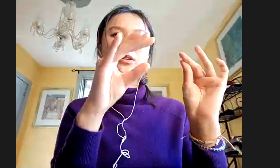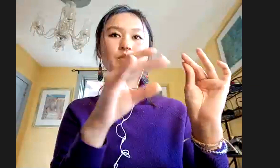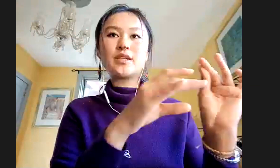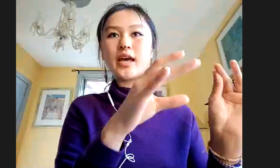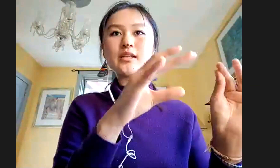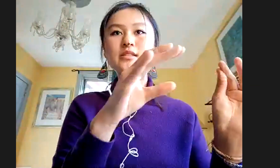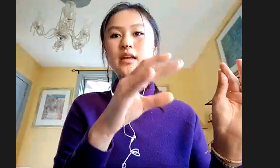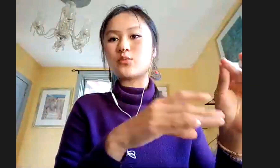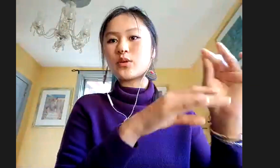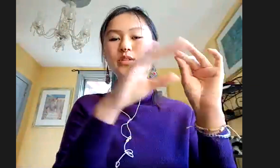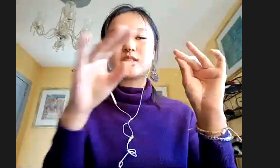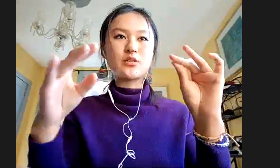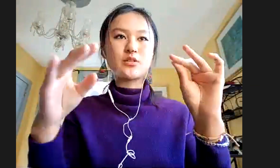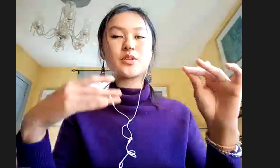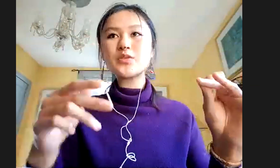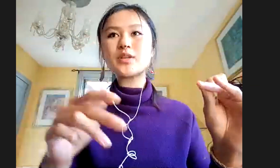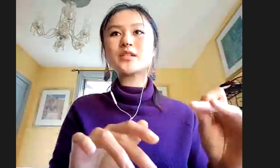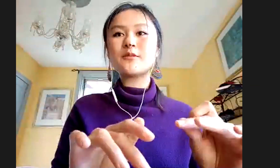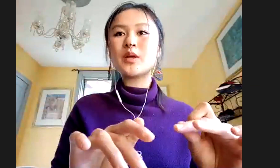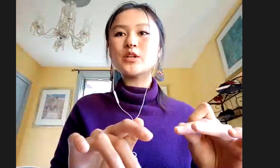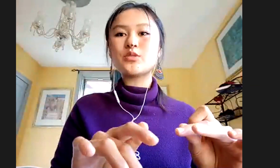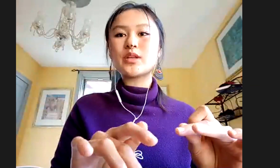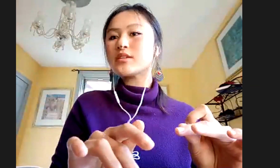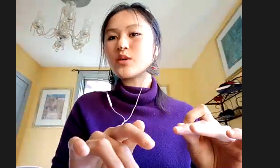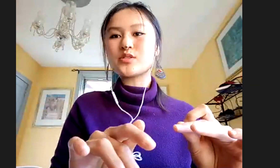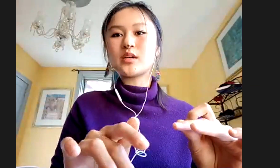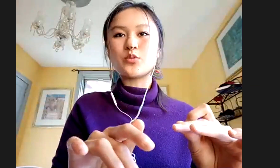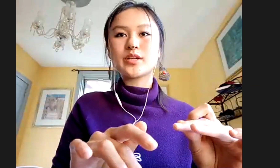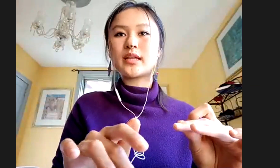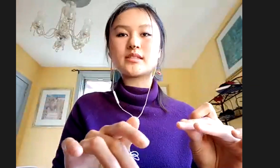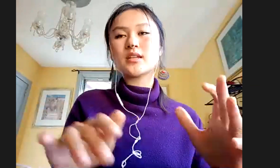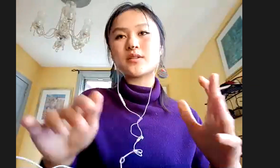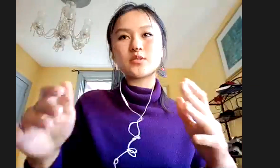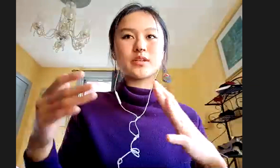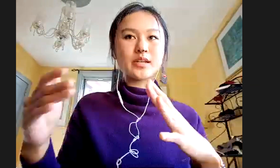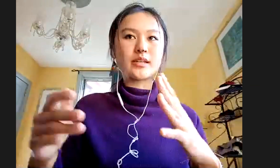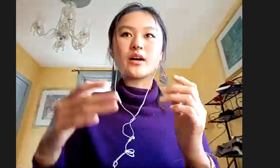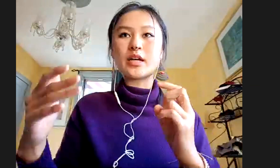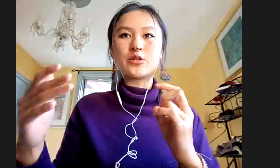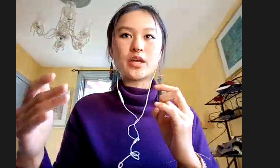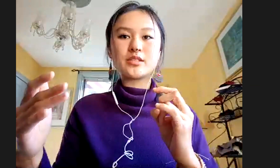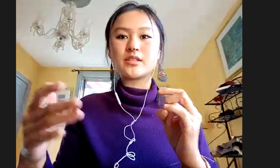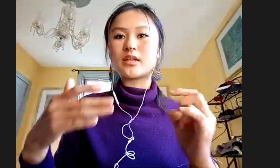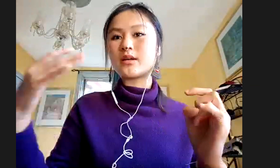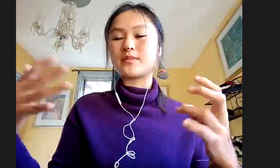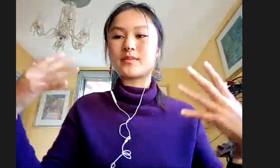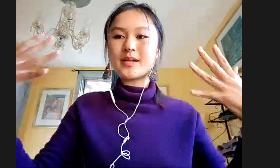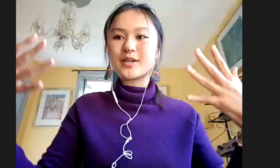channel for each hand and like one channel for the mouthings. So like there's also some work that started to look at like other